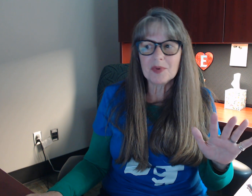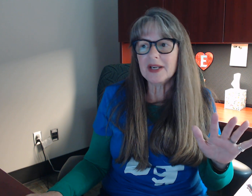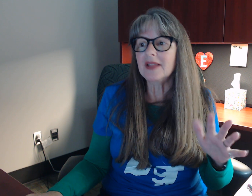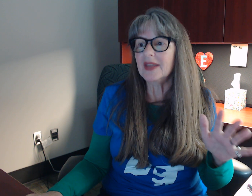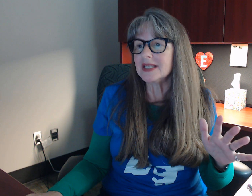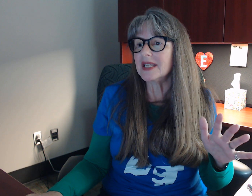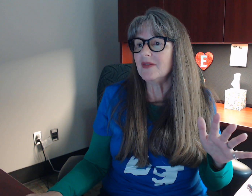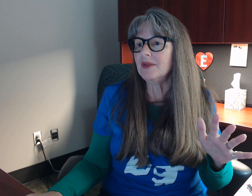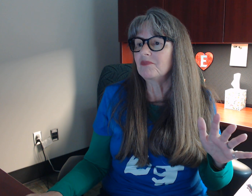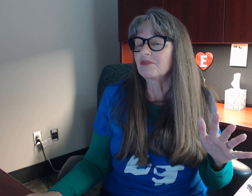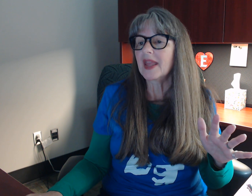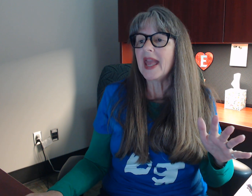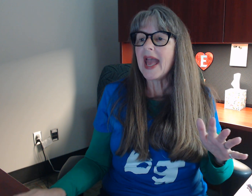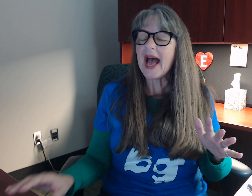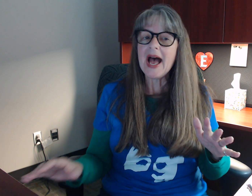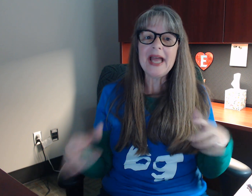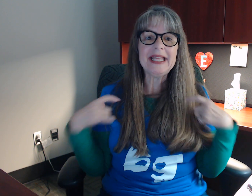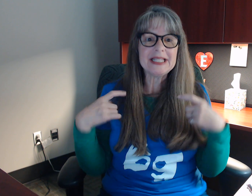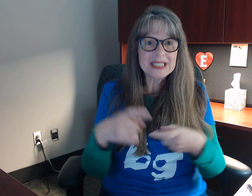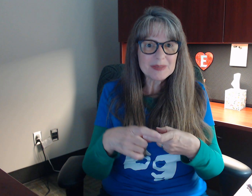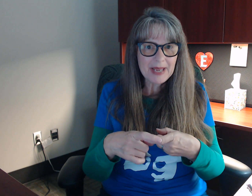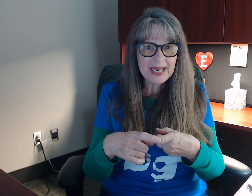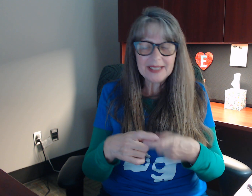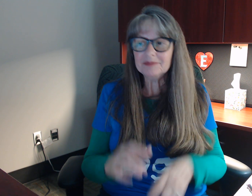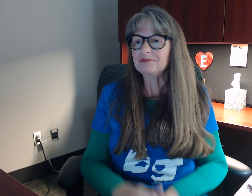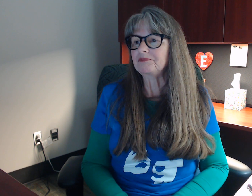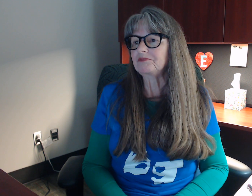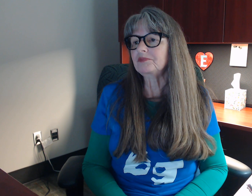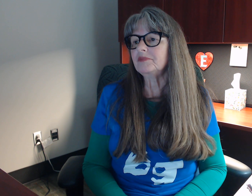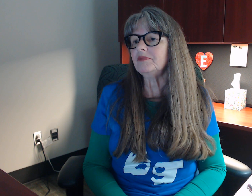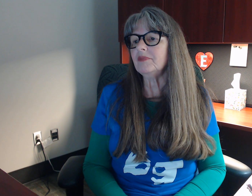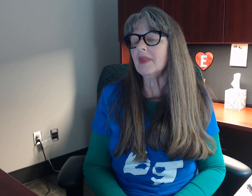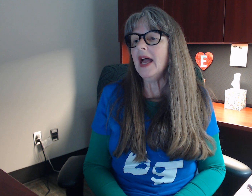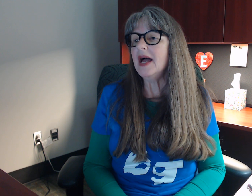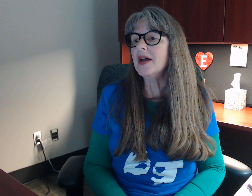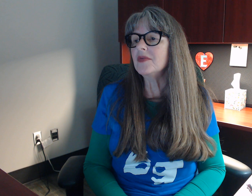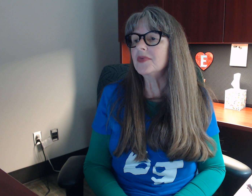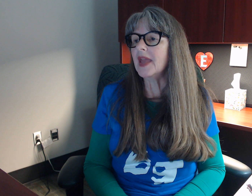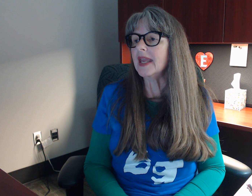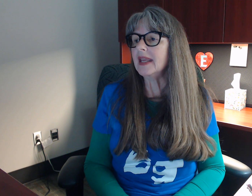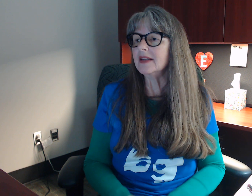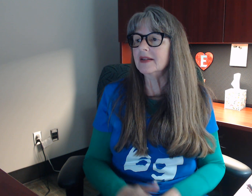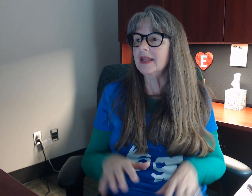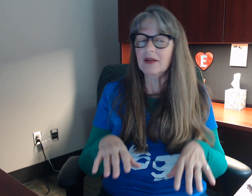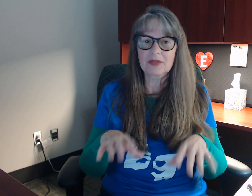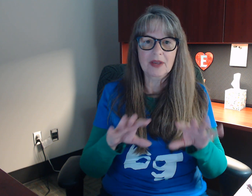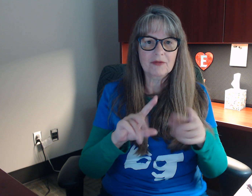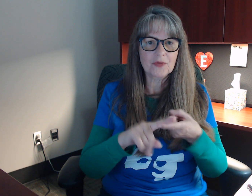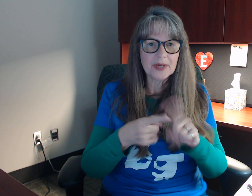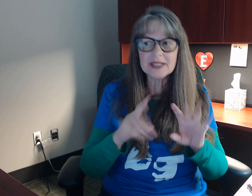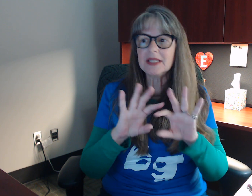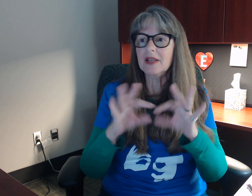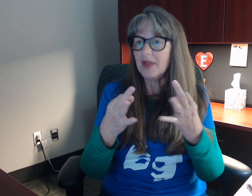a Thanksgiving. In Spain, and the friends and the